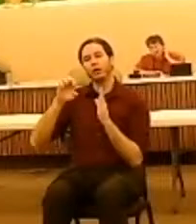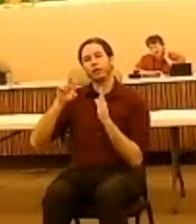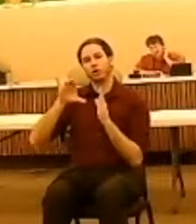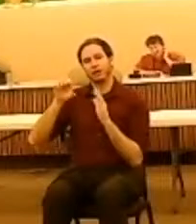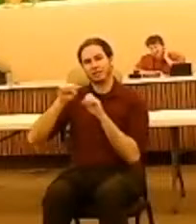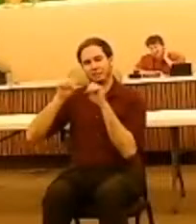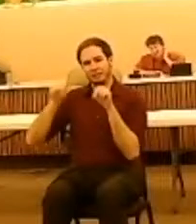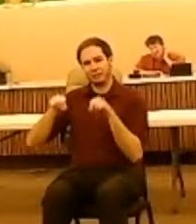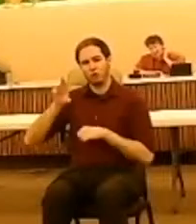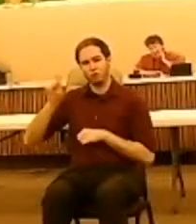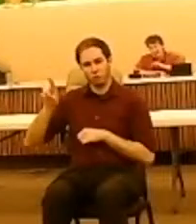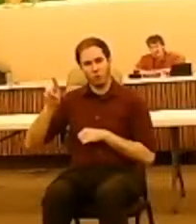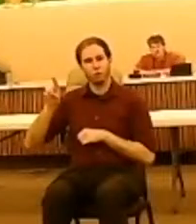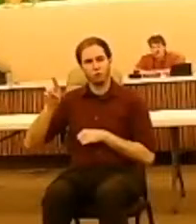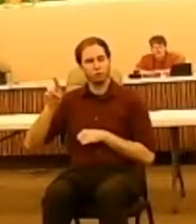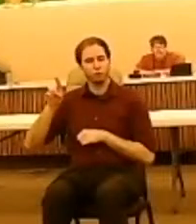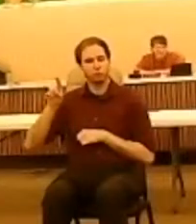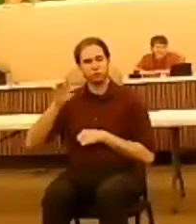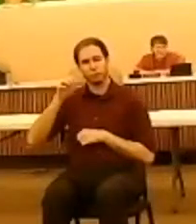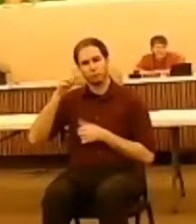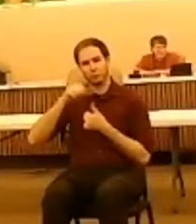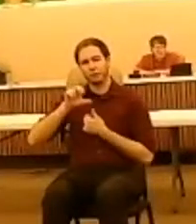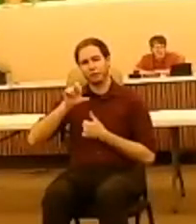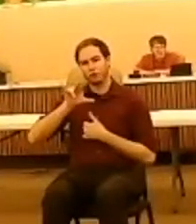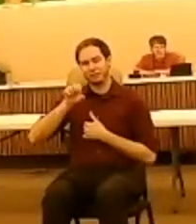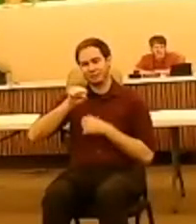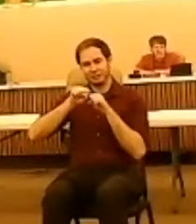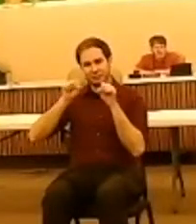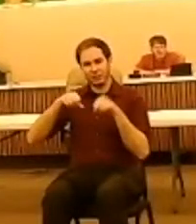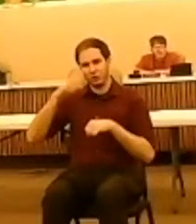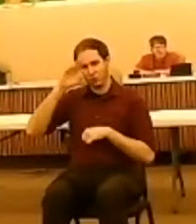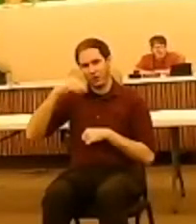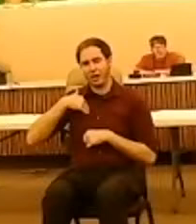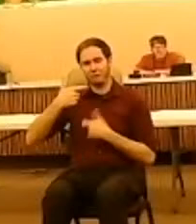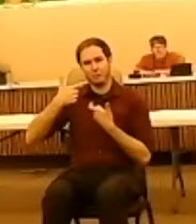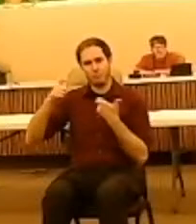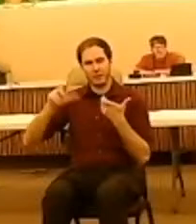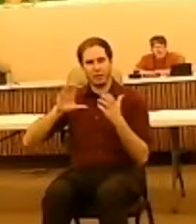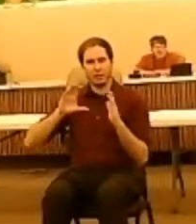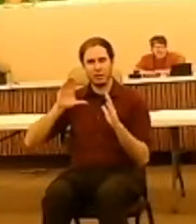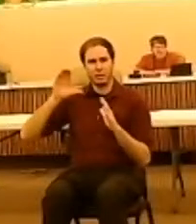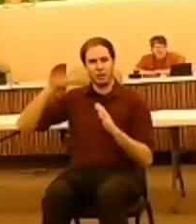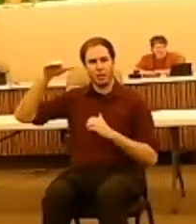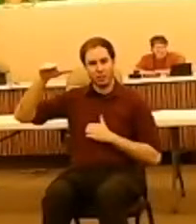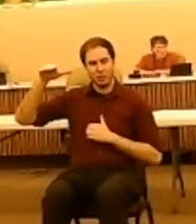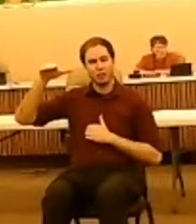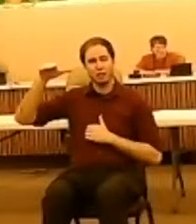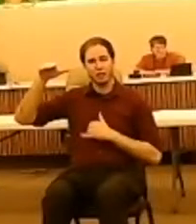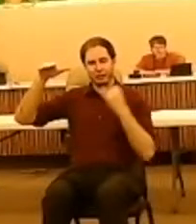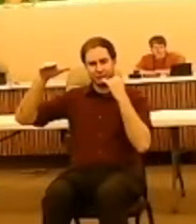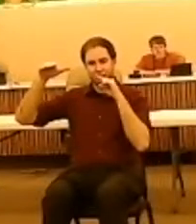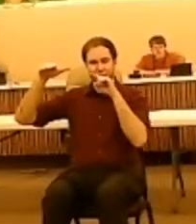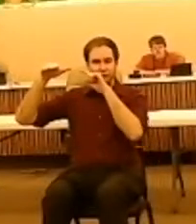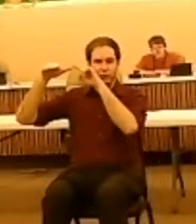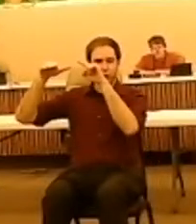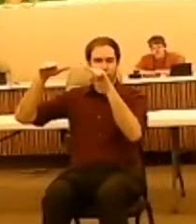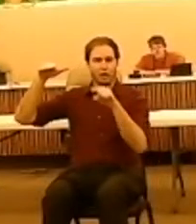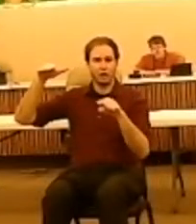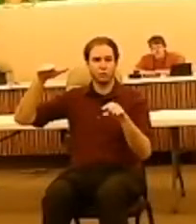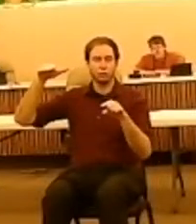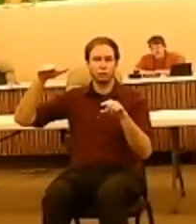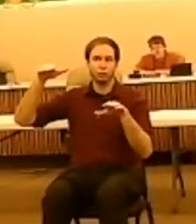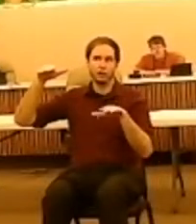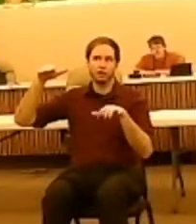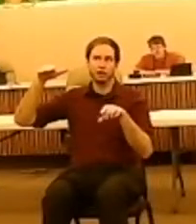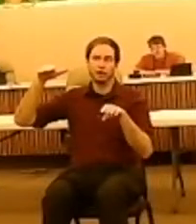Road. So again, Erie Station Road, as you know, has a significant hill on it. As you're down closer to the